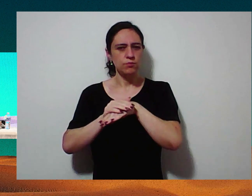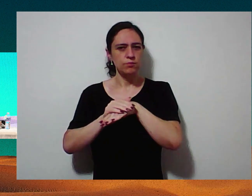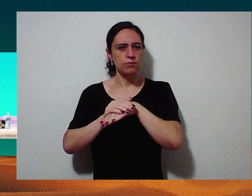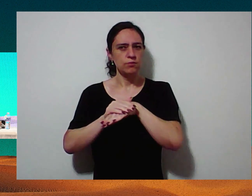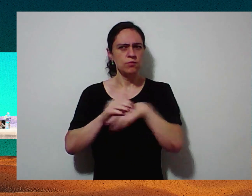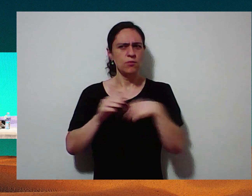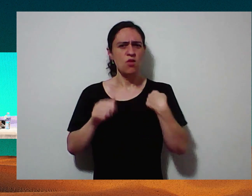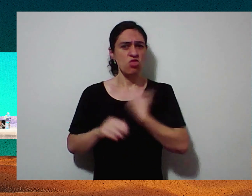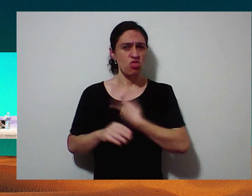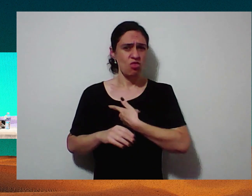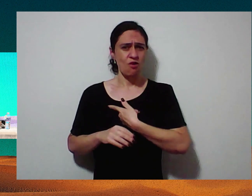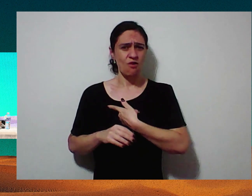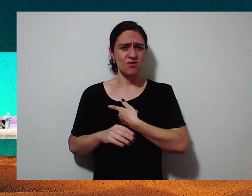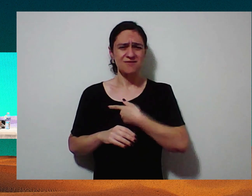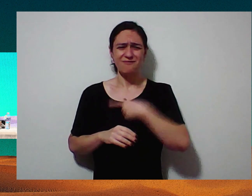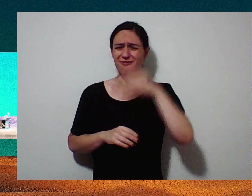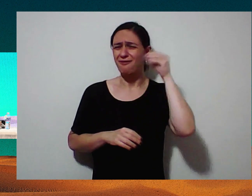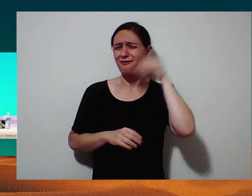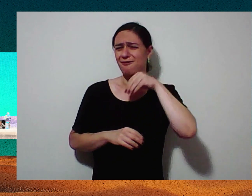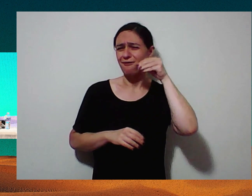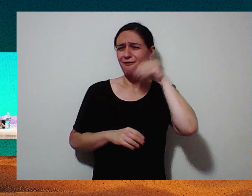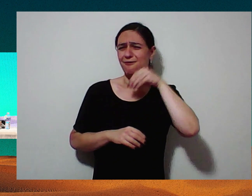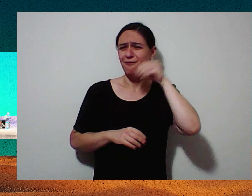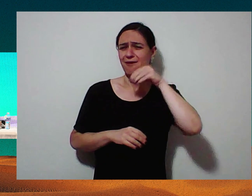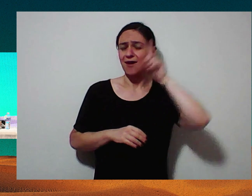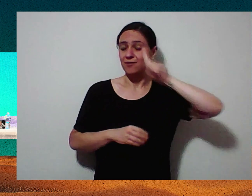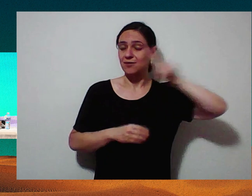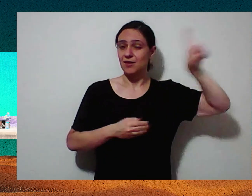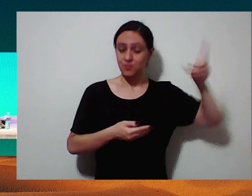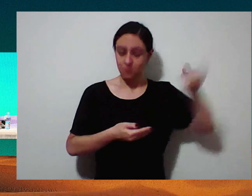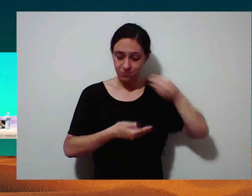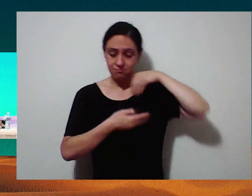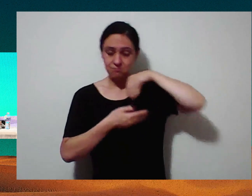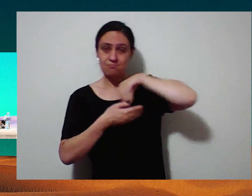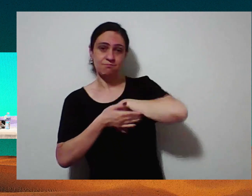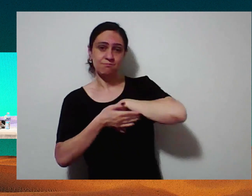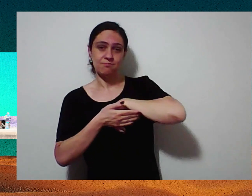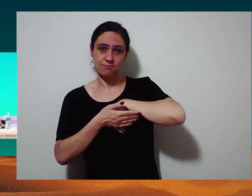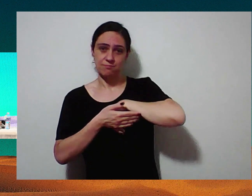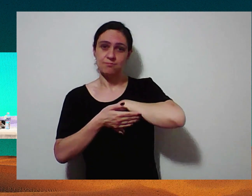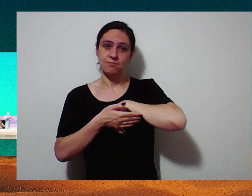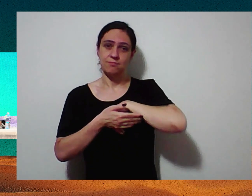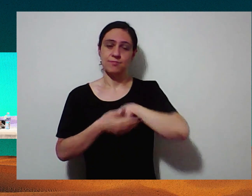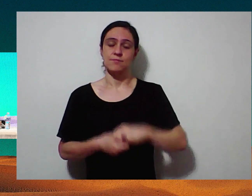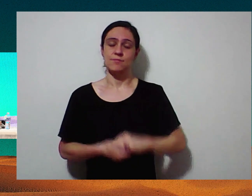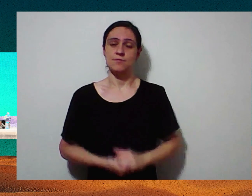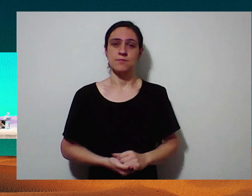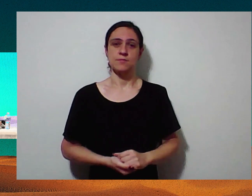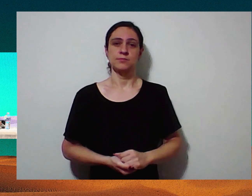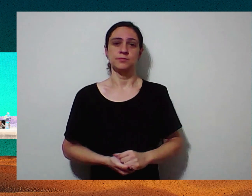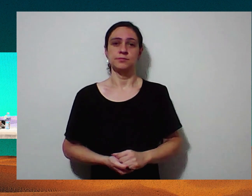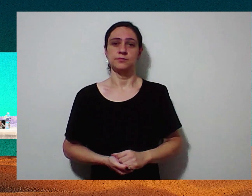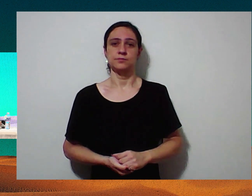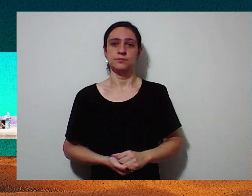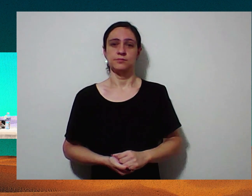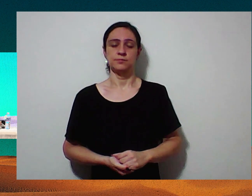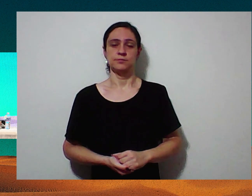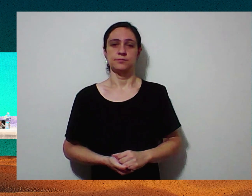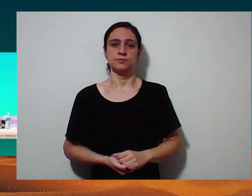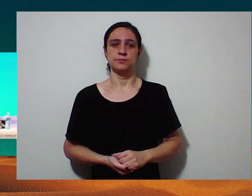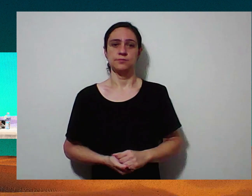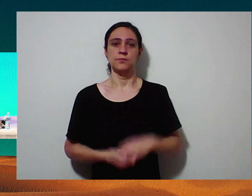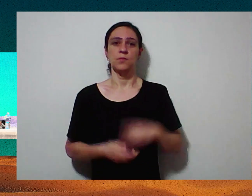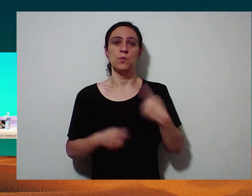para conter esse tesouro, We are just earthen vessels to contain this treasure, para que a excelência